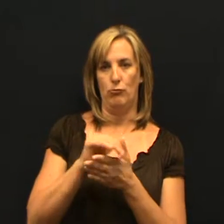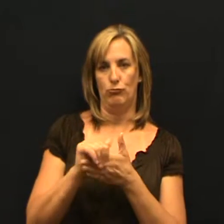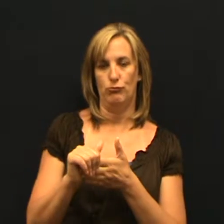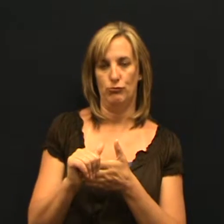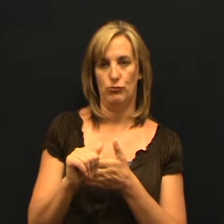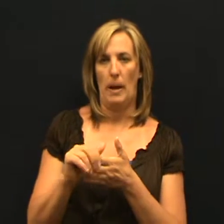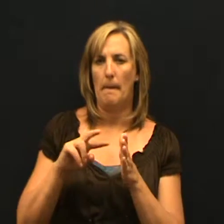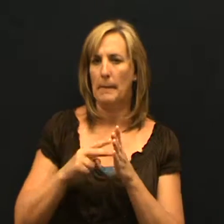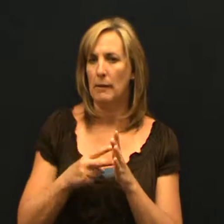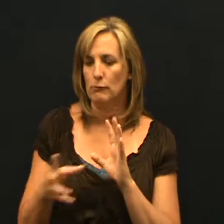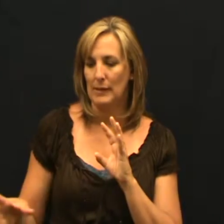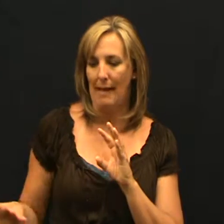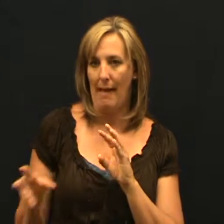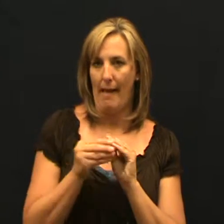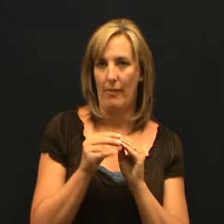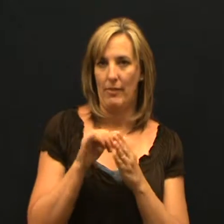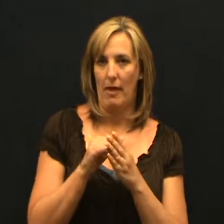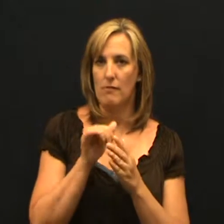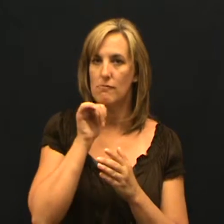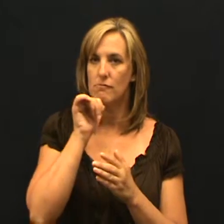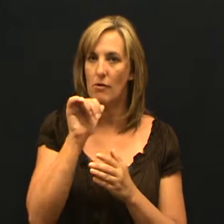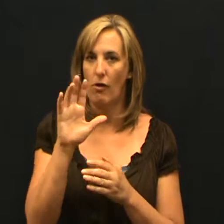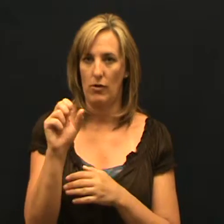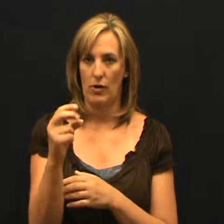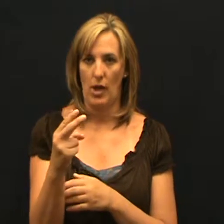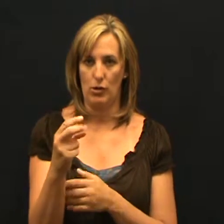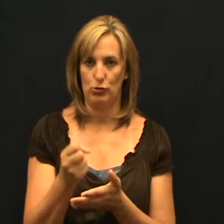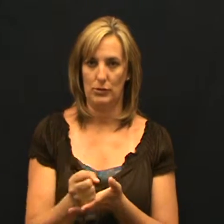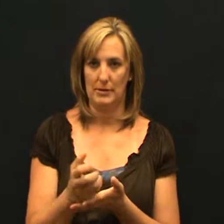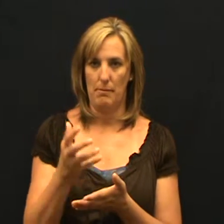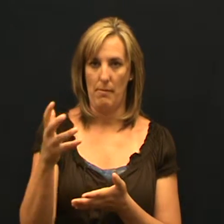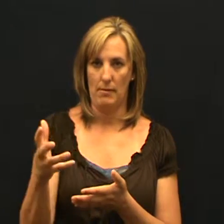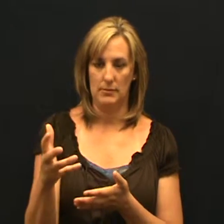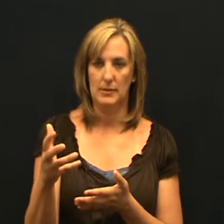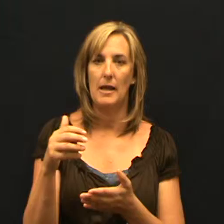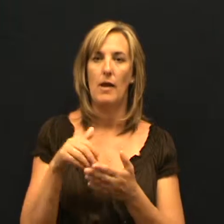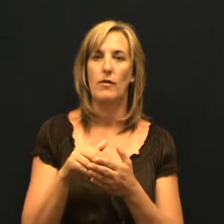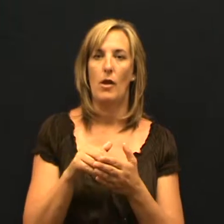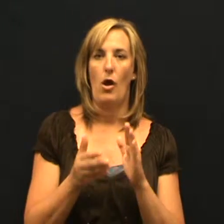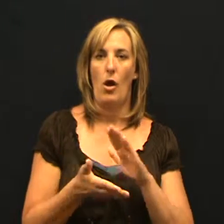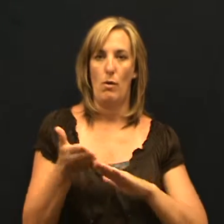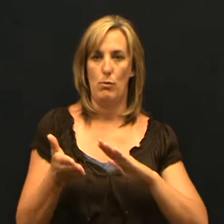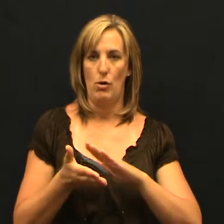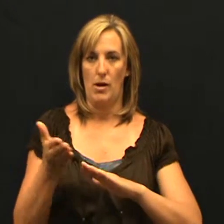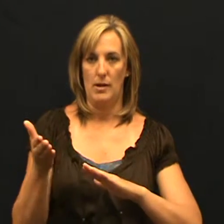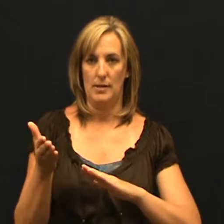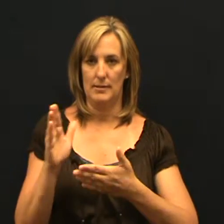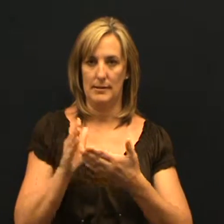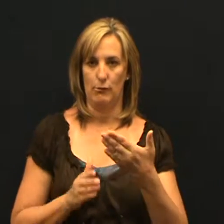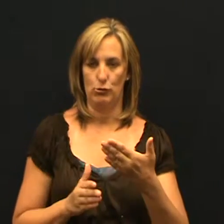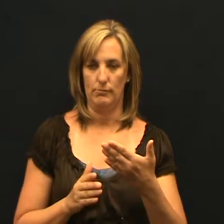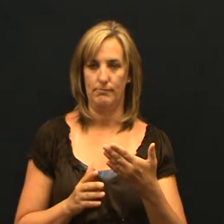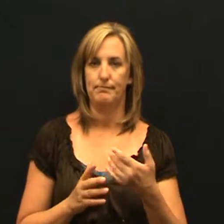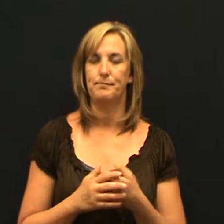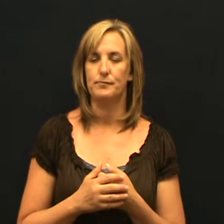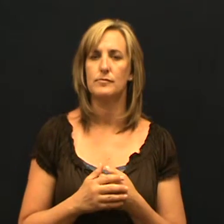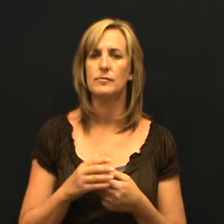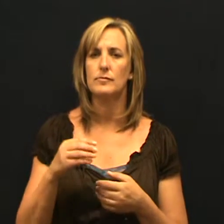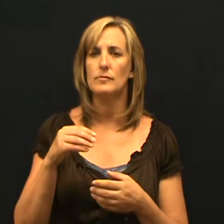that non-cash expense back to net income in the operating section. You see that happen. And then intangible or